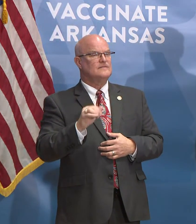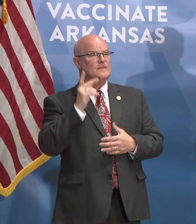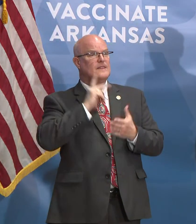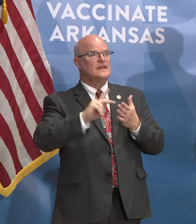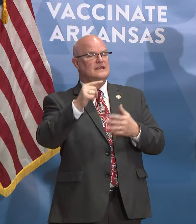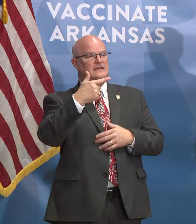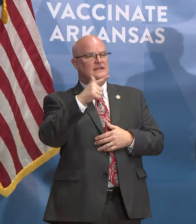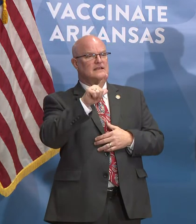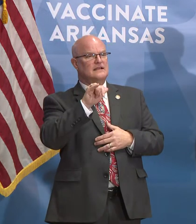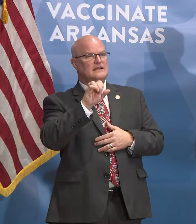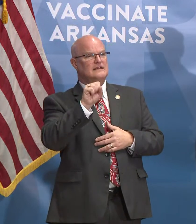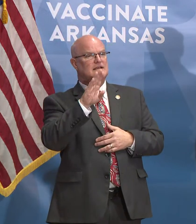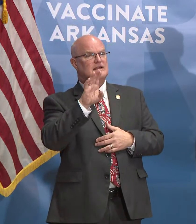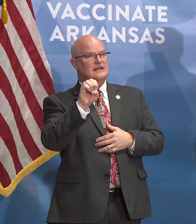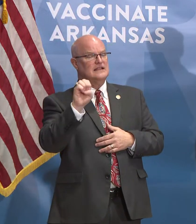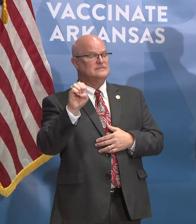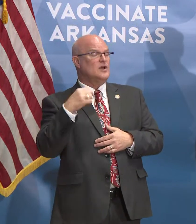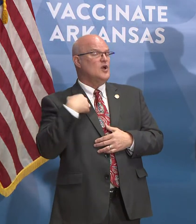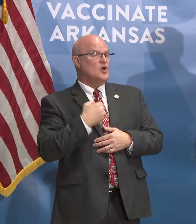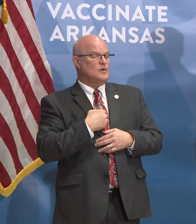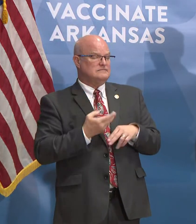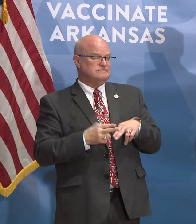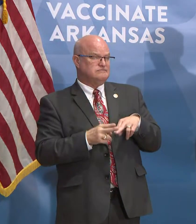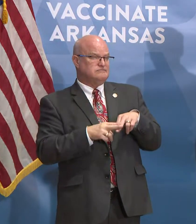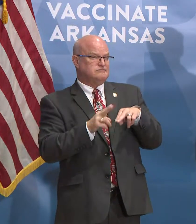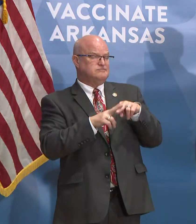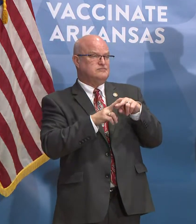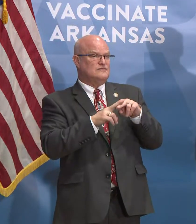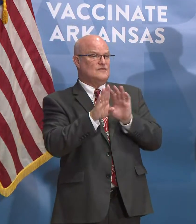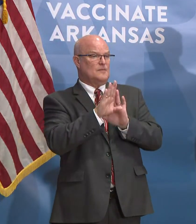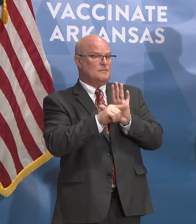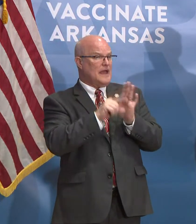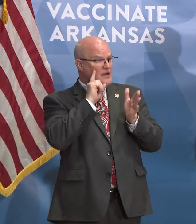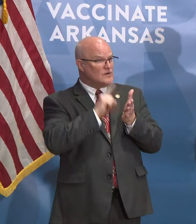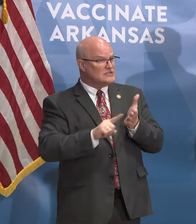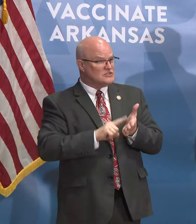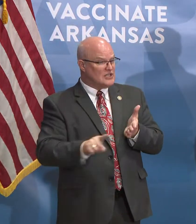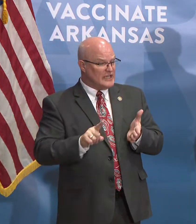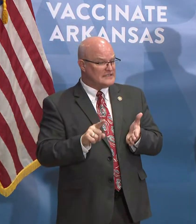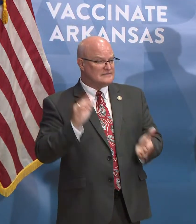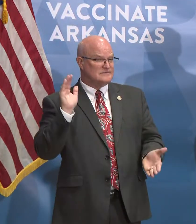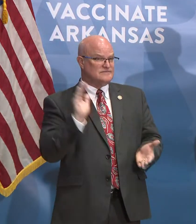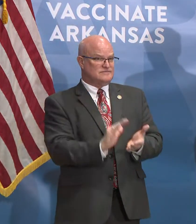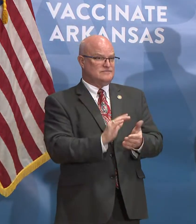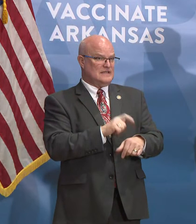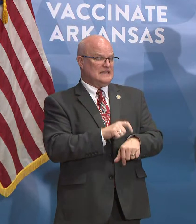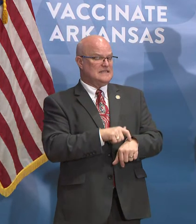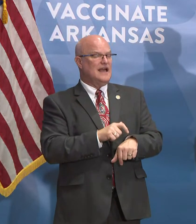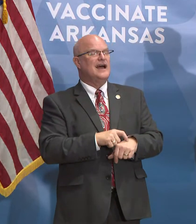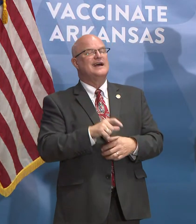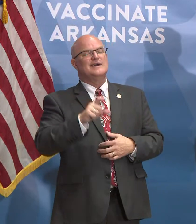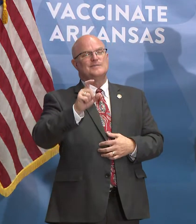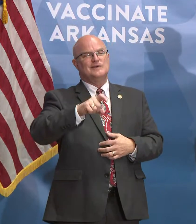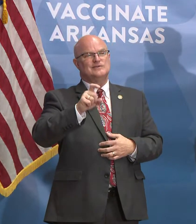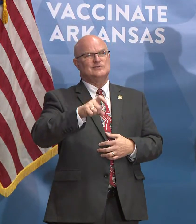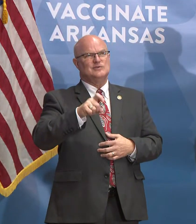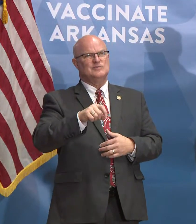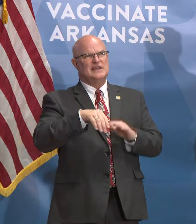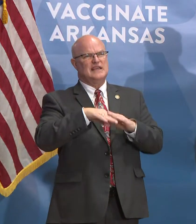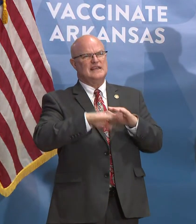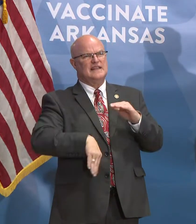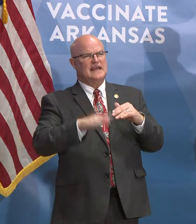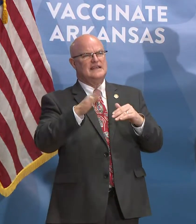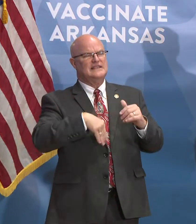Secretary Gillespie, we've worked on shortening the time for background checks, and so it should be less than